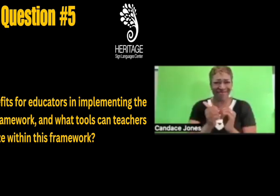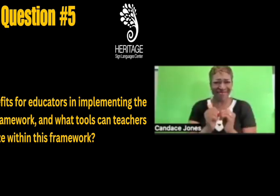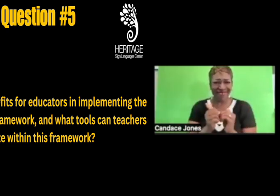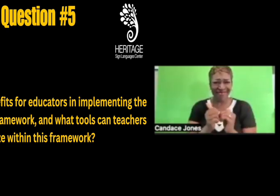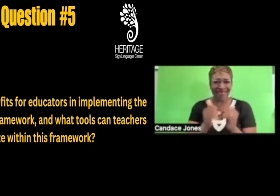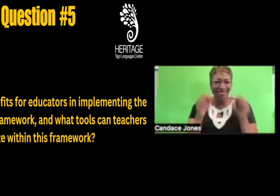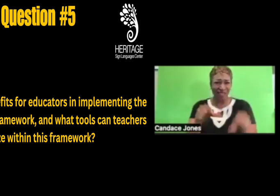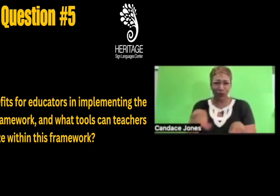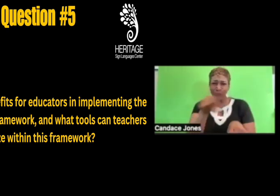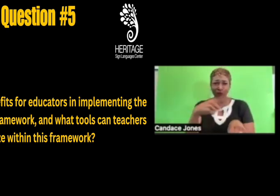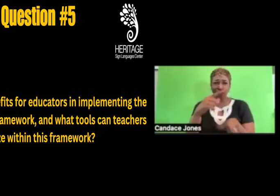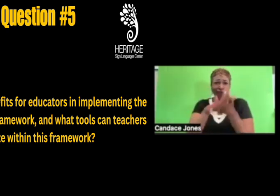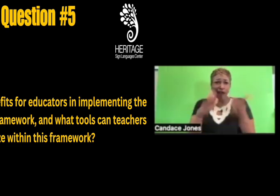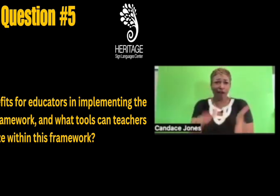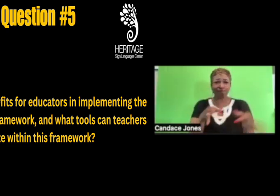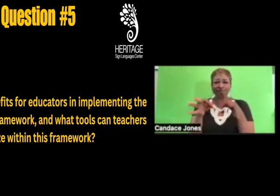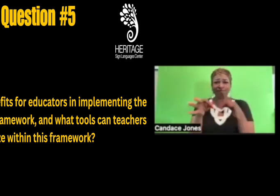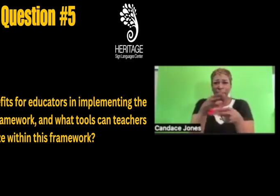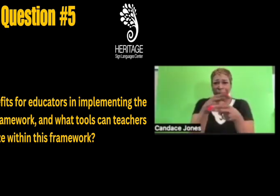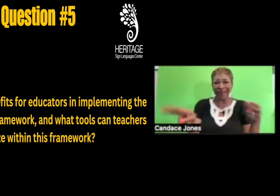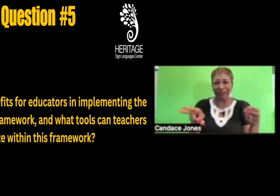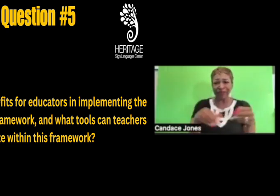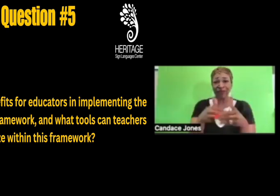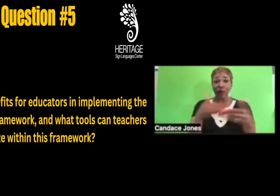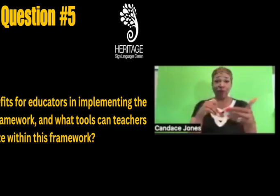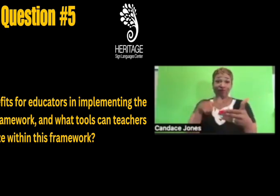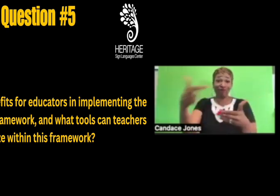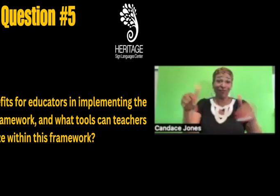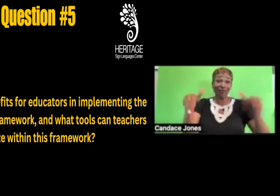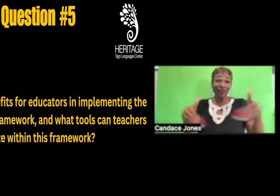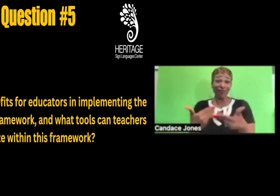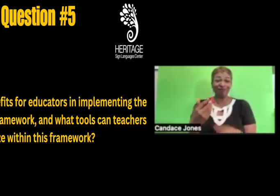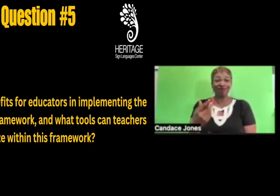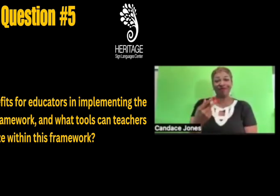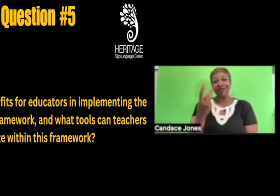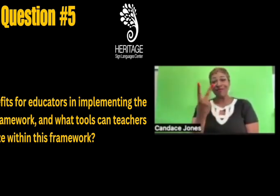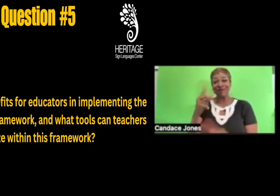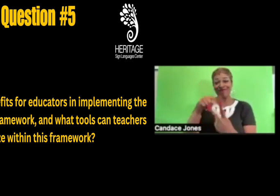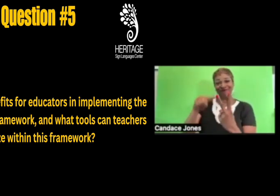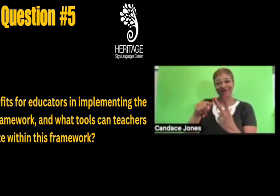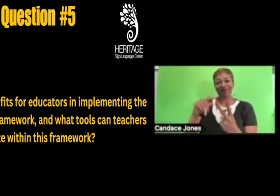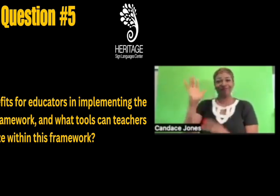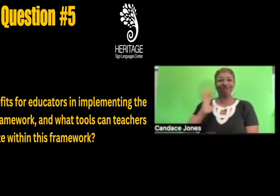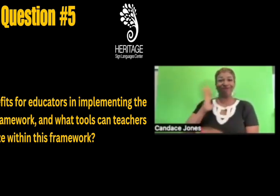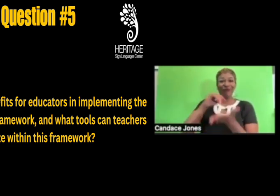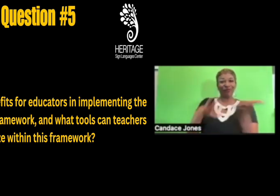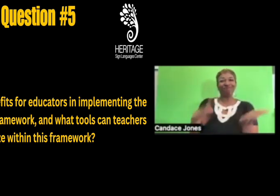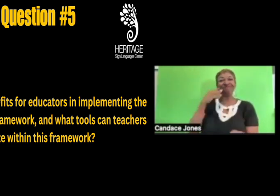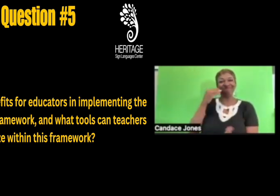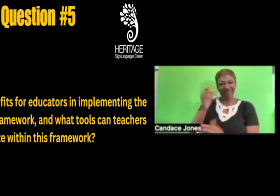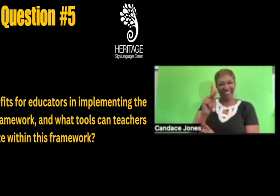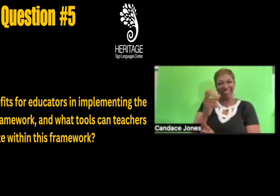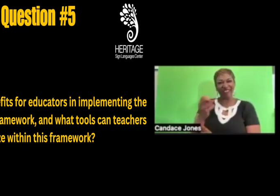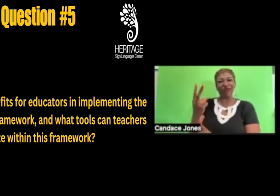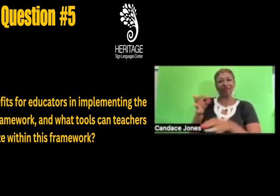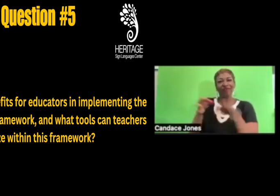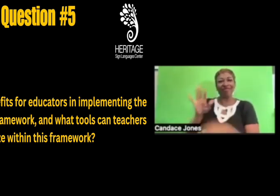in the classroom? How can they apply that? Can you briefly talk about that? And we'll talk about our two